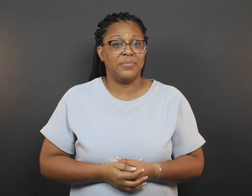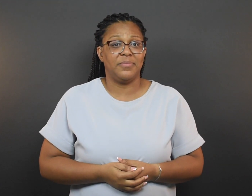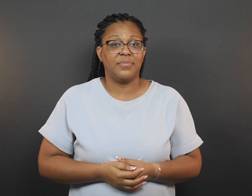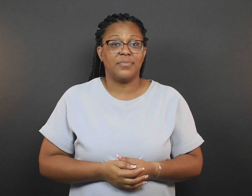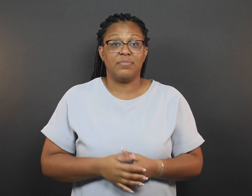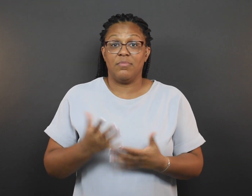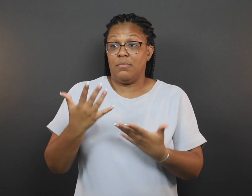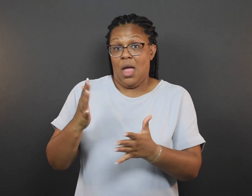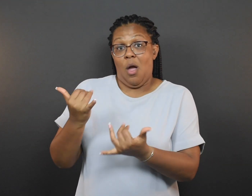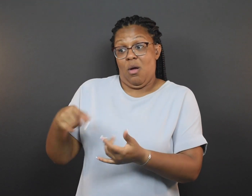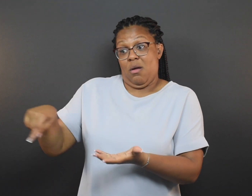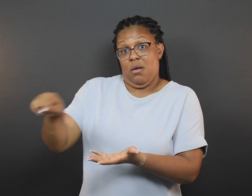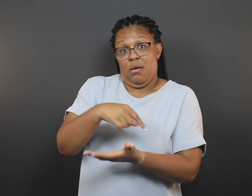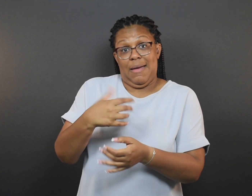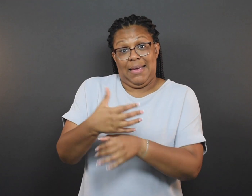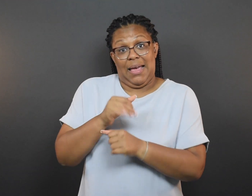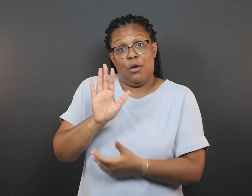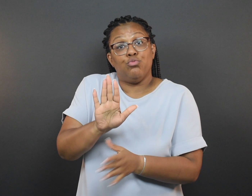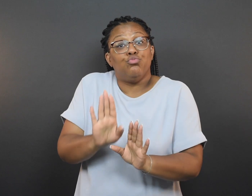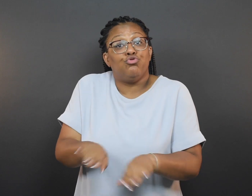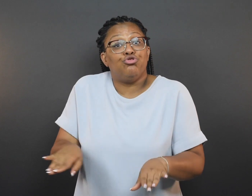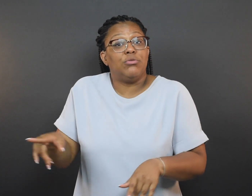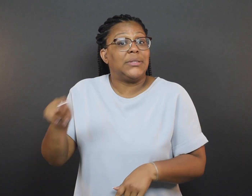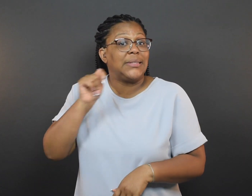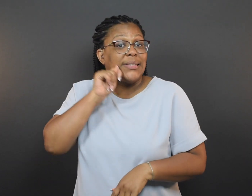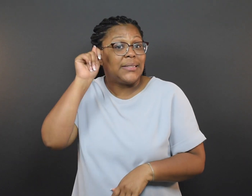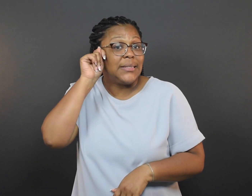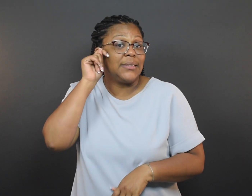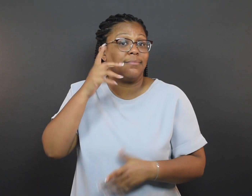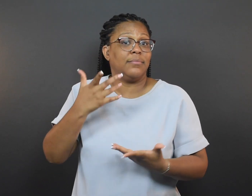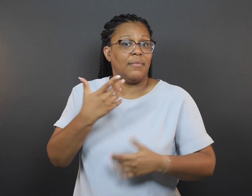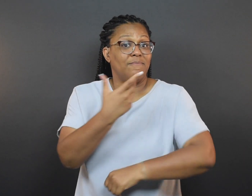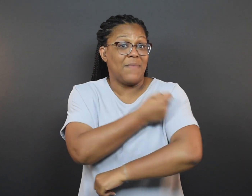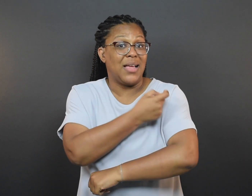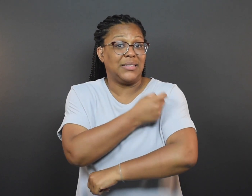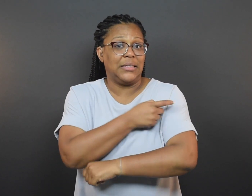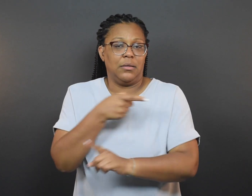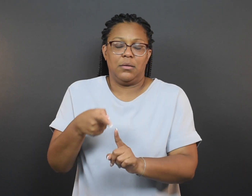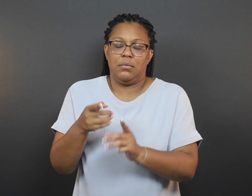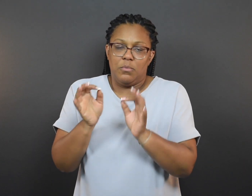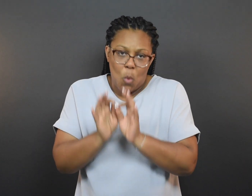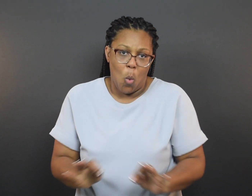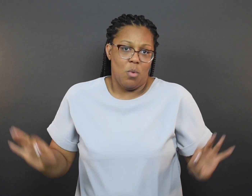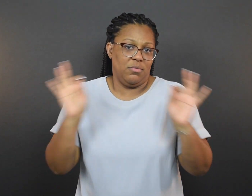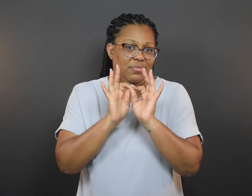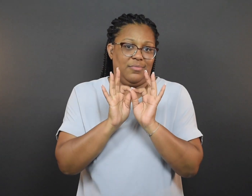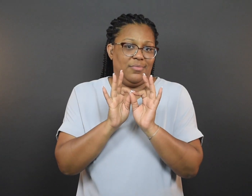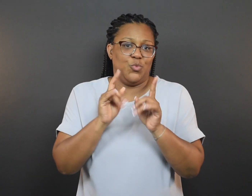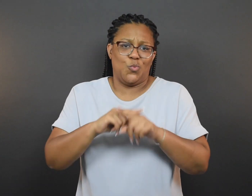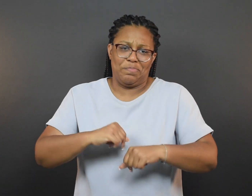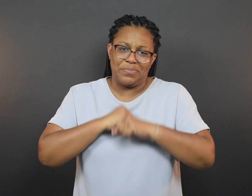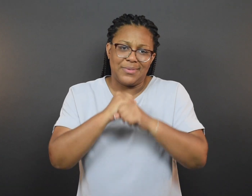date. Getting children and teens vaccinated is critical to protecting their